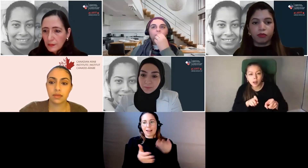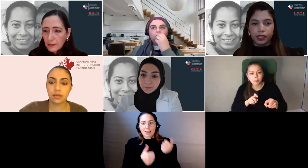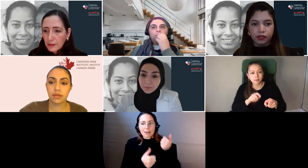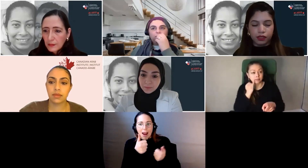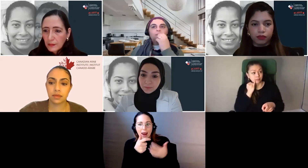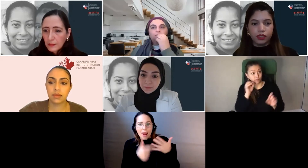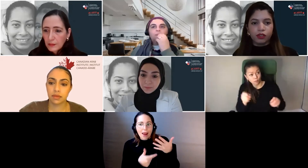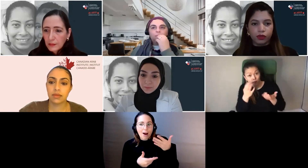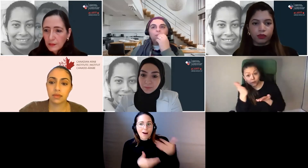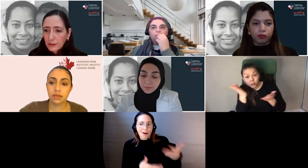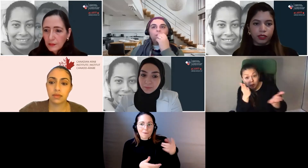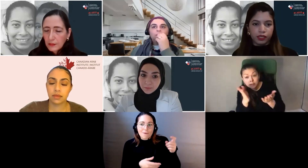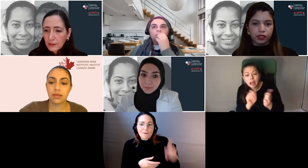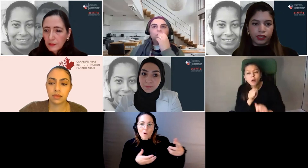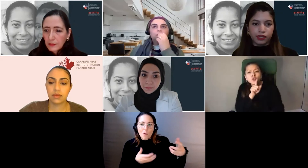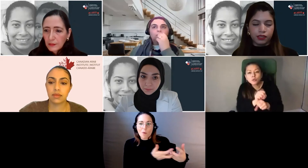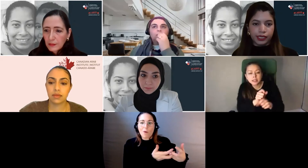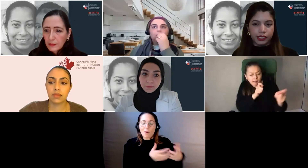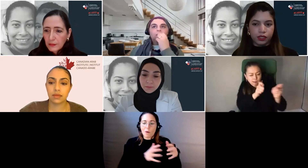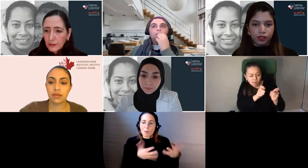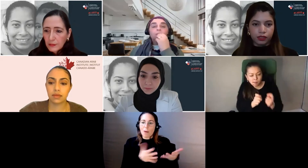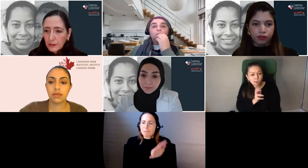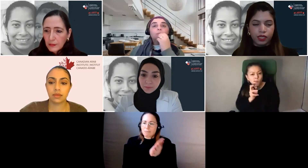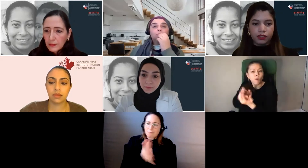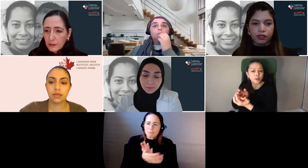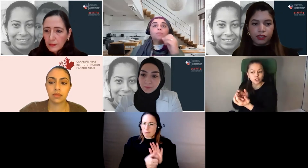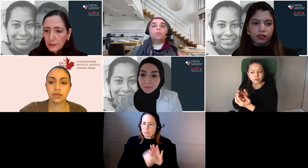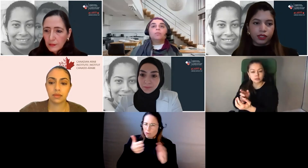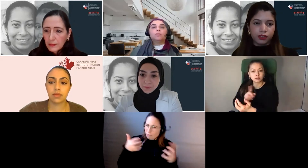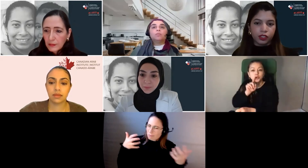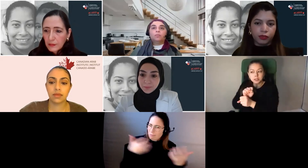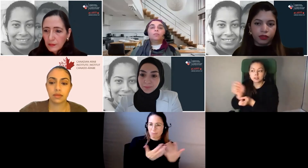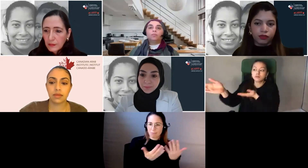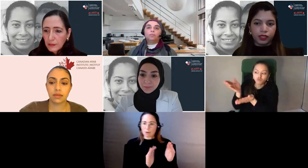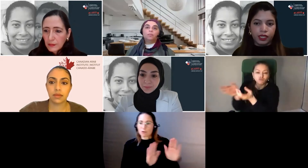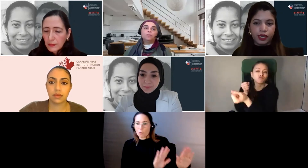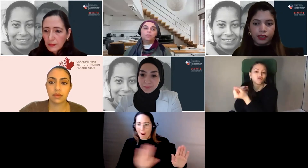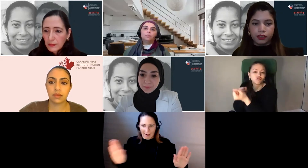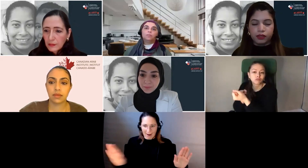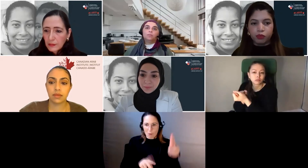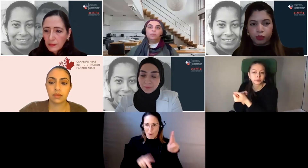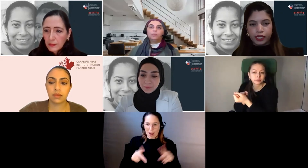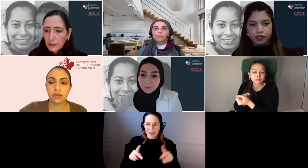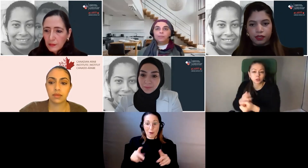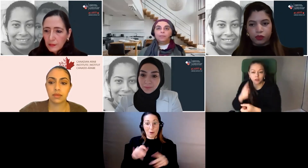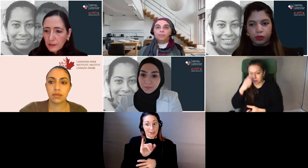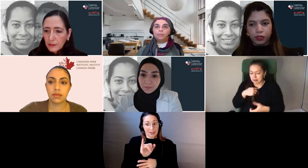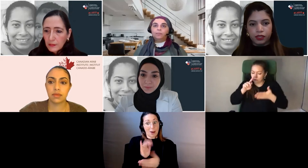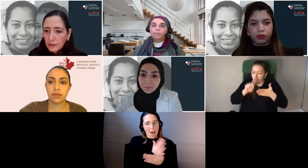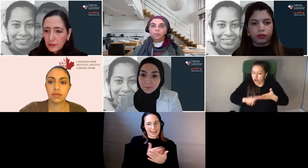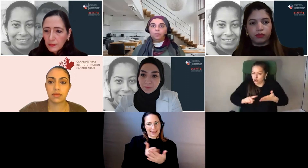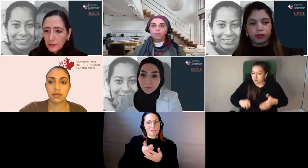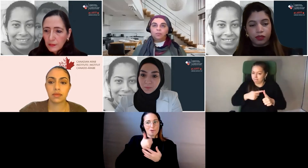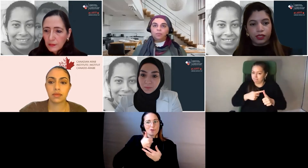it representative for the population that it's intending to serve? So that's the research part of it. And then the mobilizing would